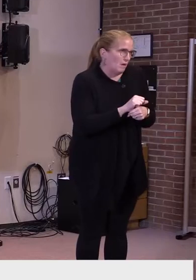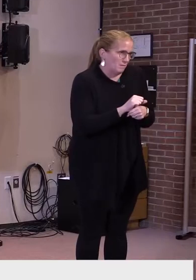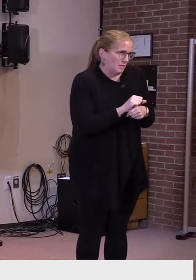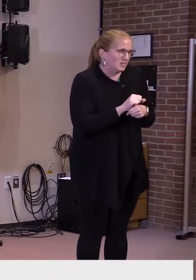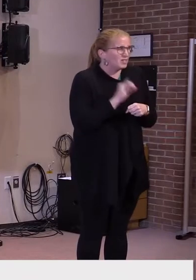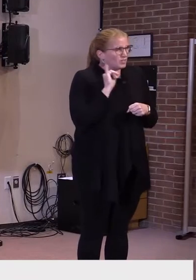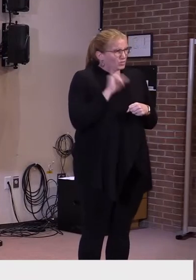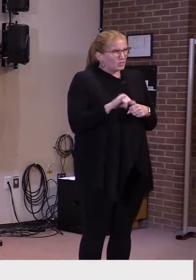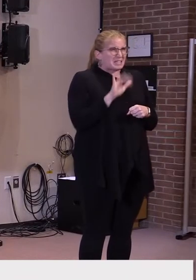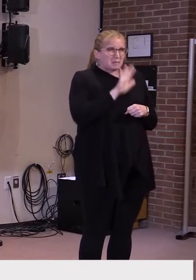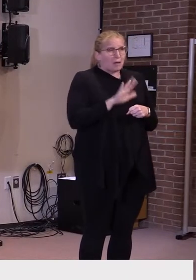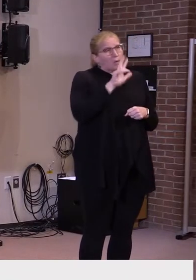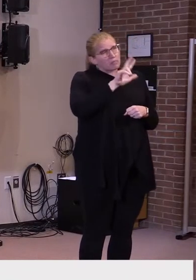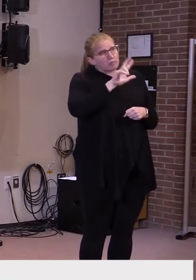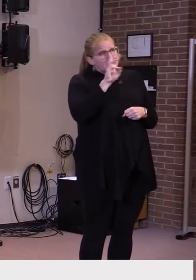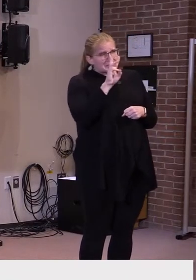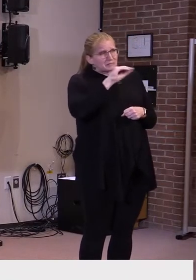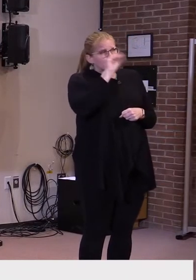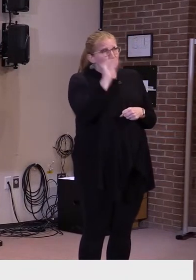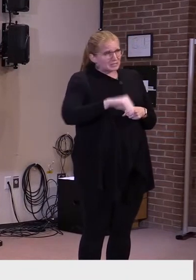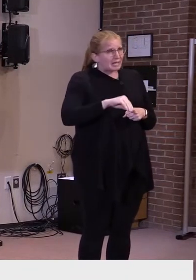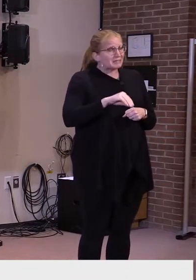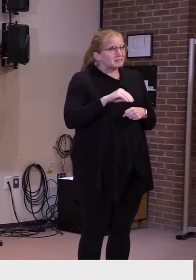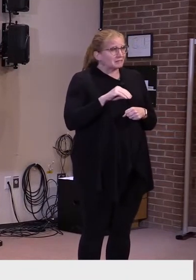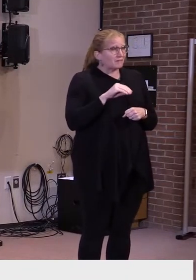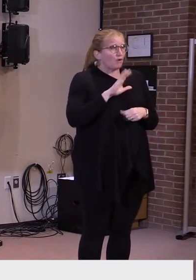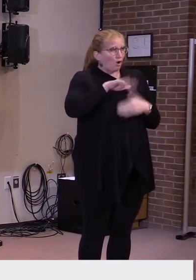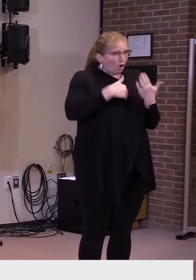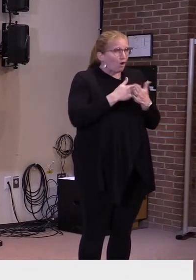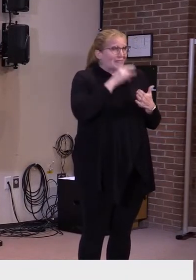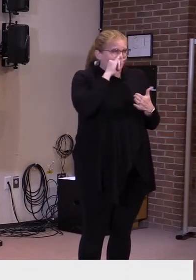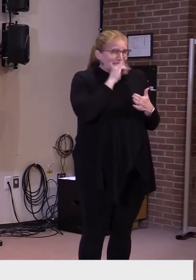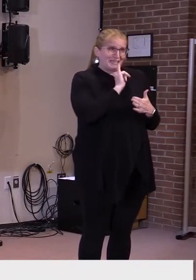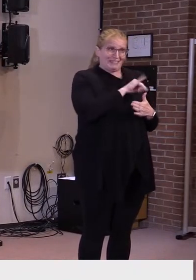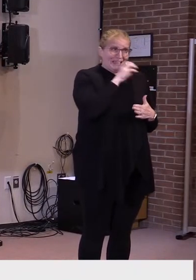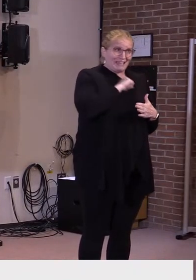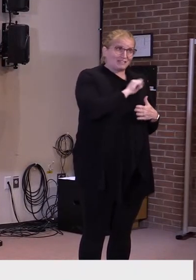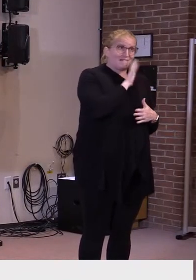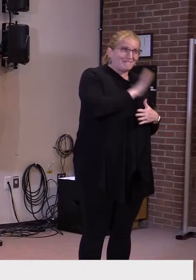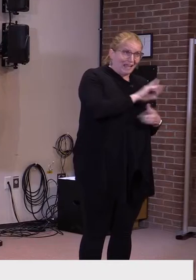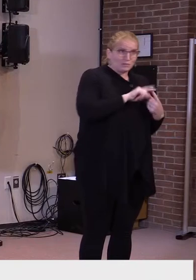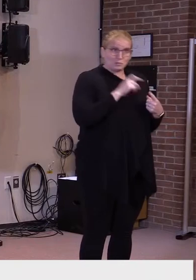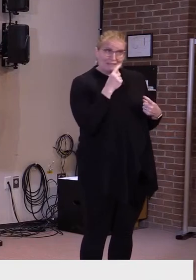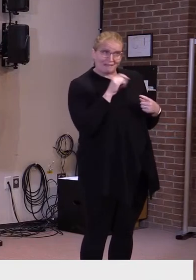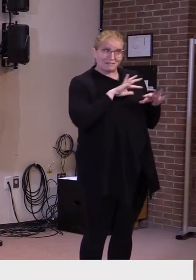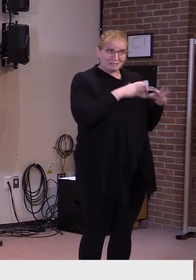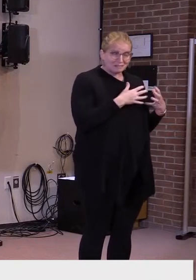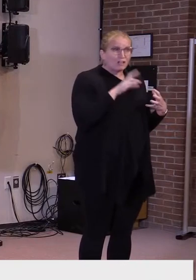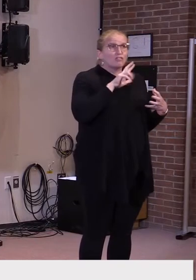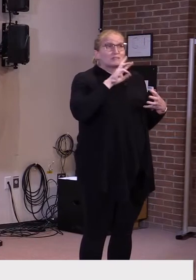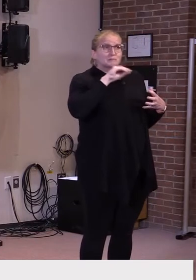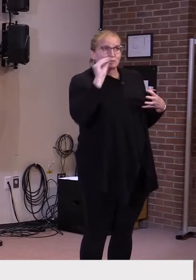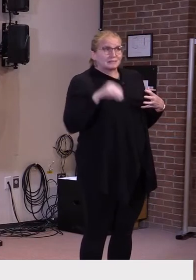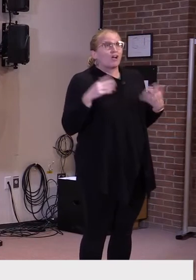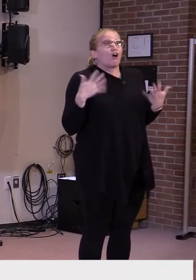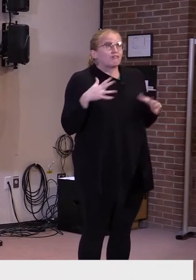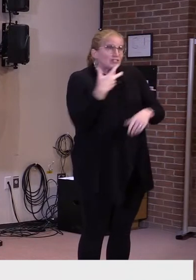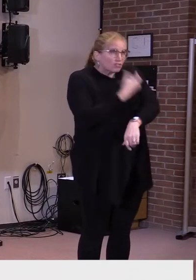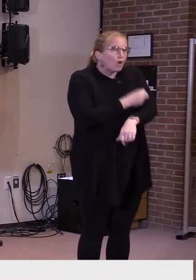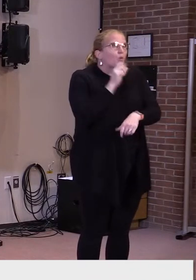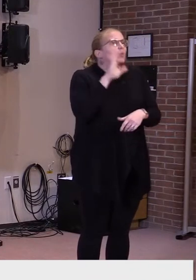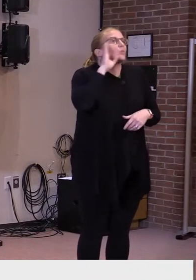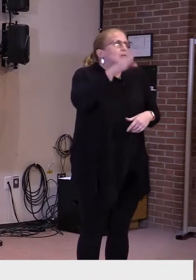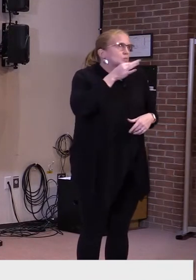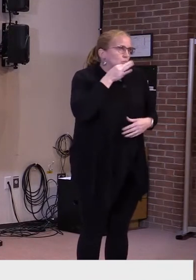That's just over 36% of all Vermont children ages 5 to 11 years old. This week,